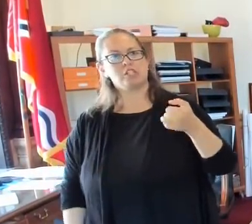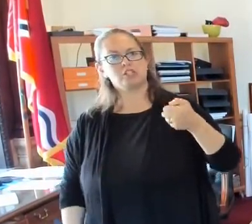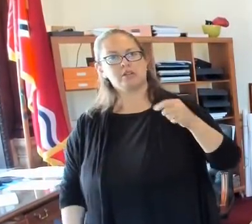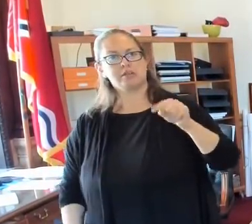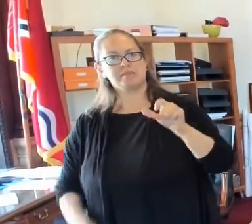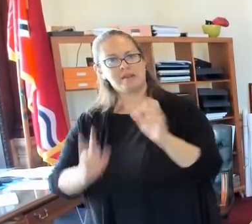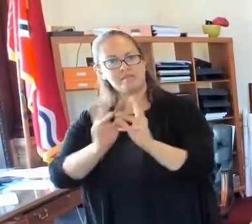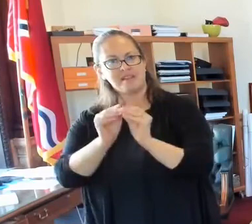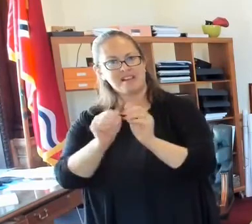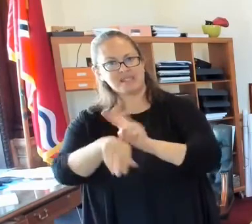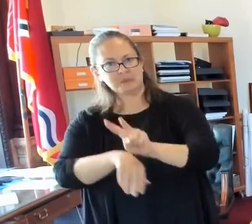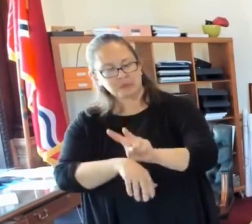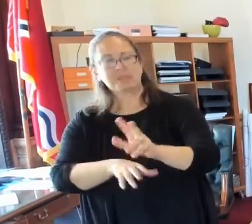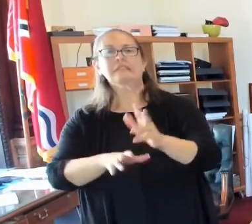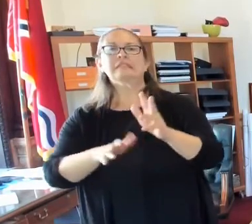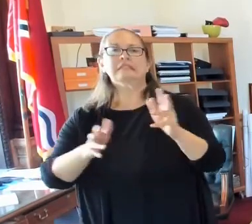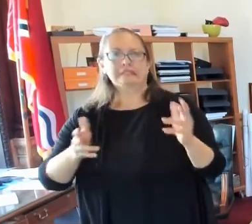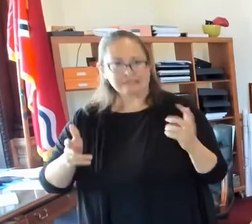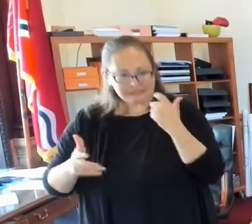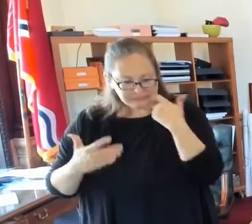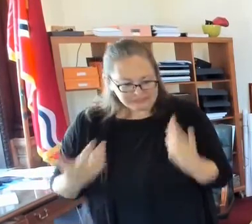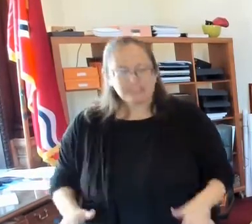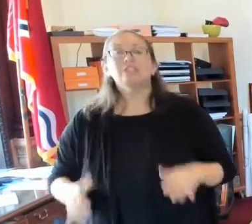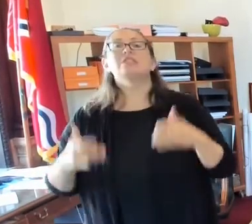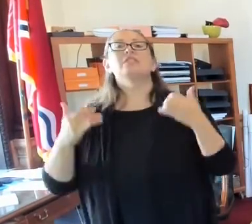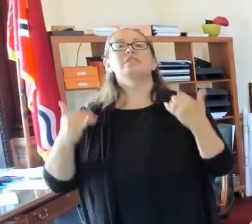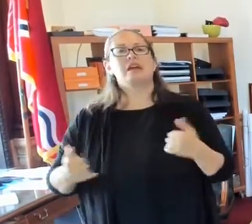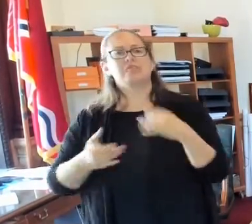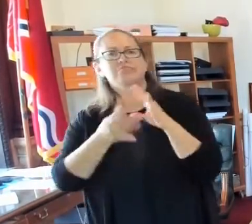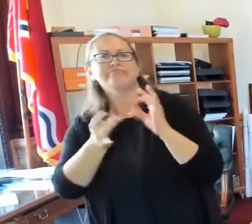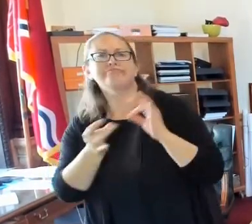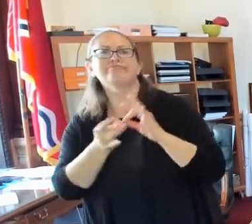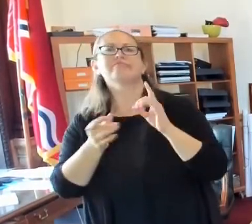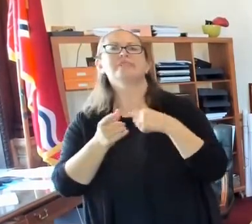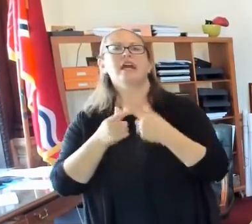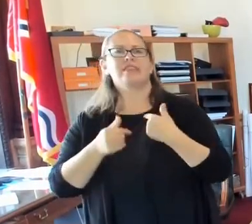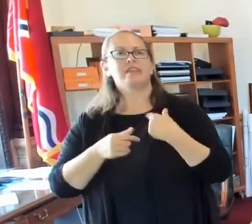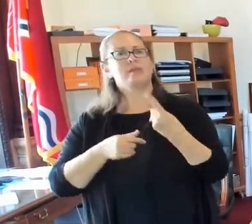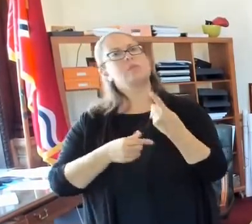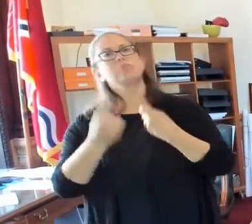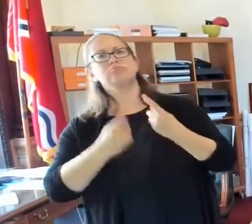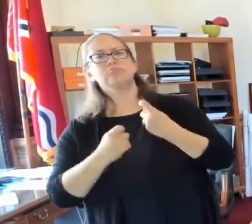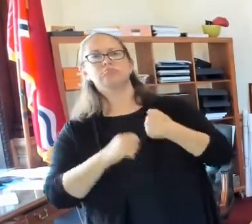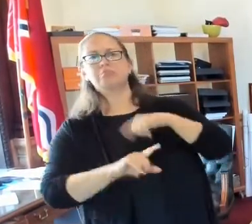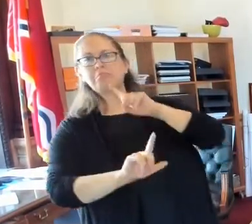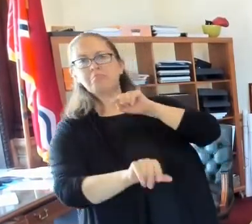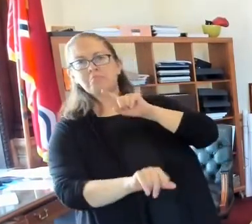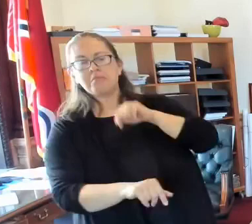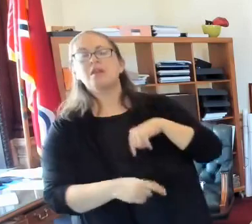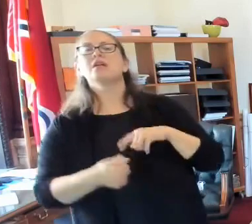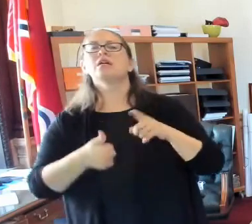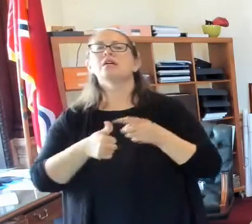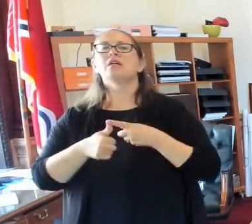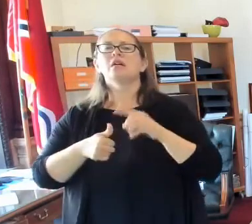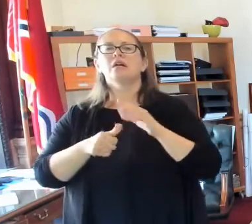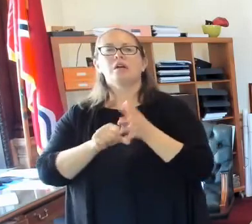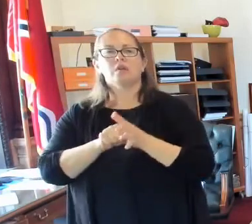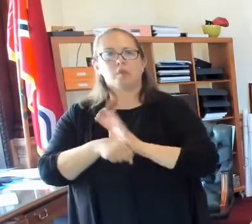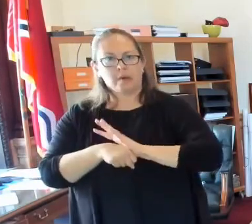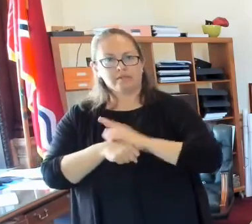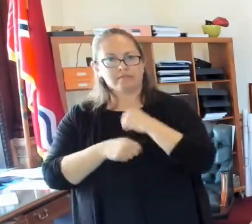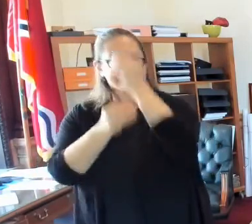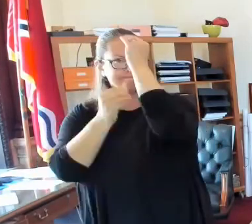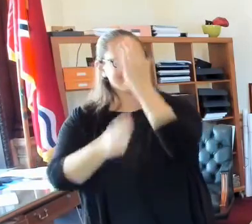that I'd like to talk about, and then, of course, we're going to take your questions. One, I'm going to update you on COVID. Second thing I'm going to talk about